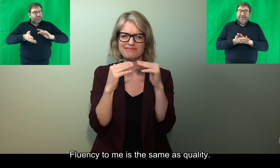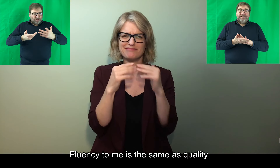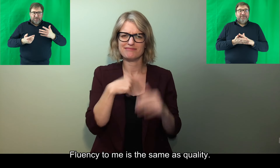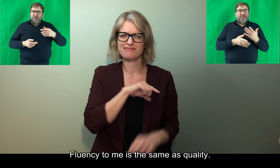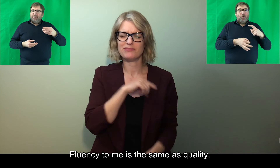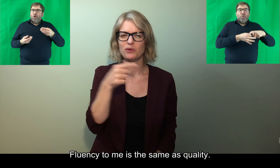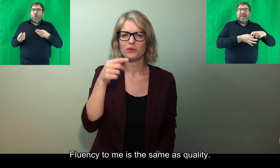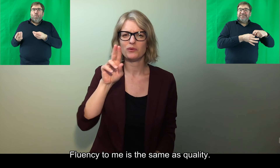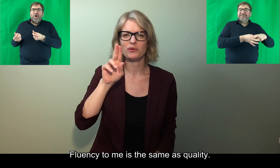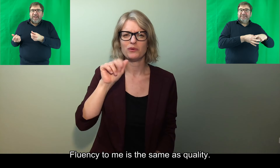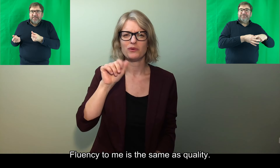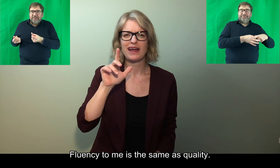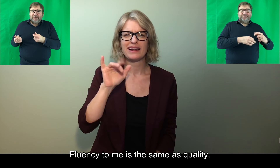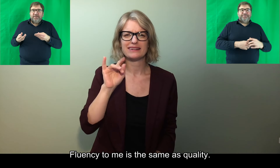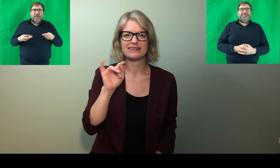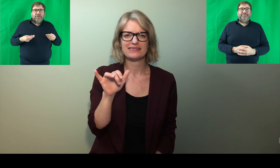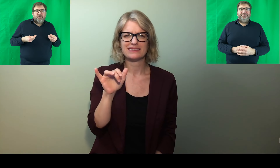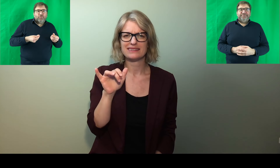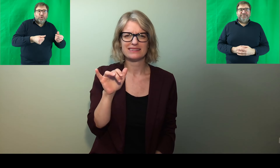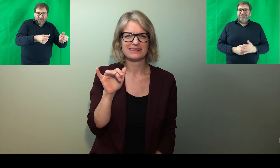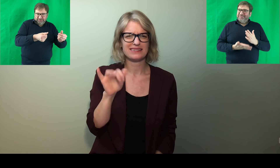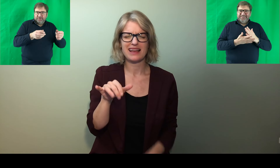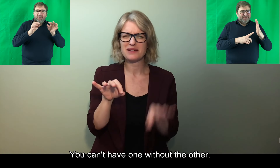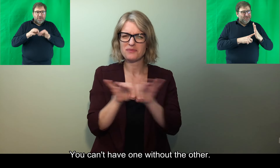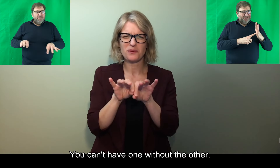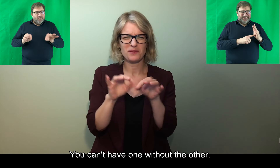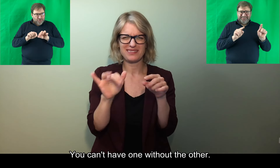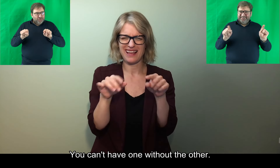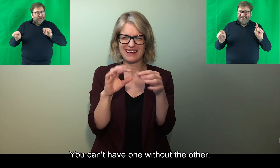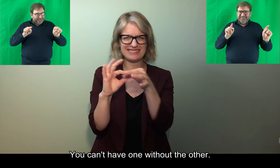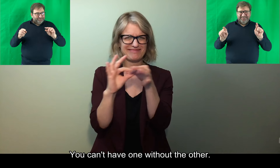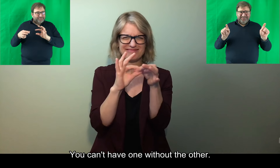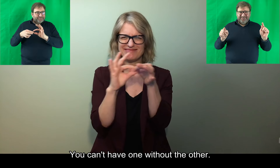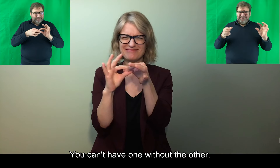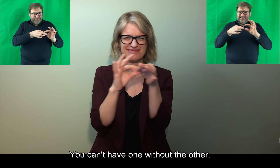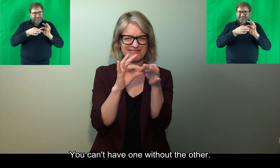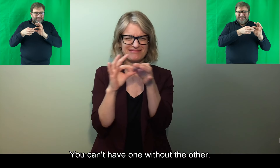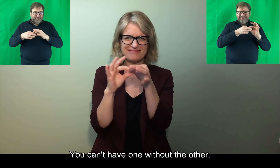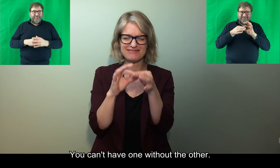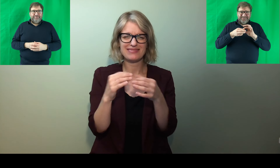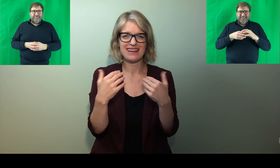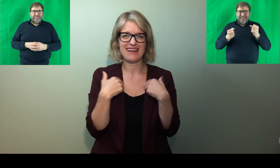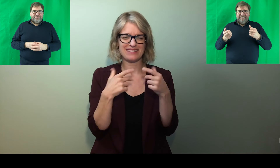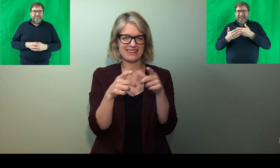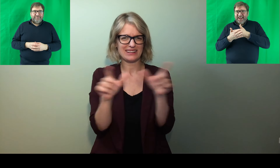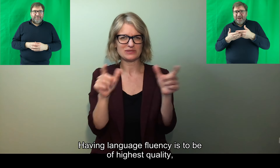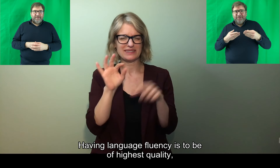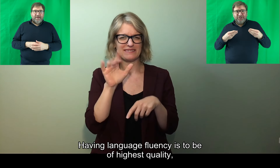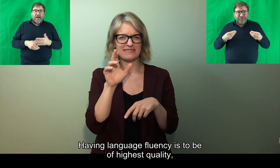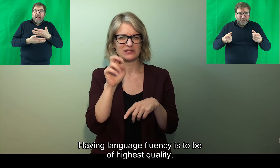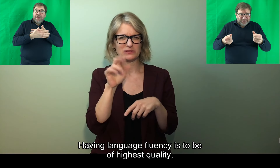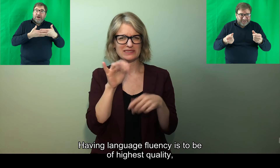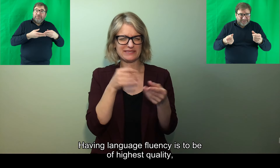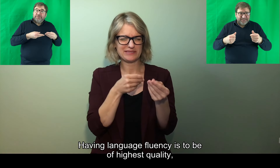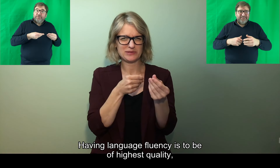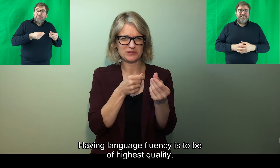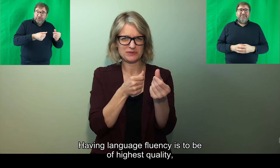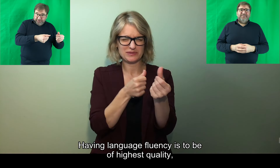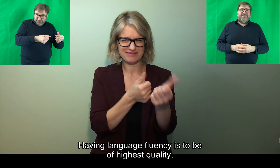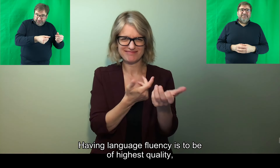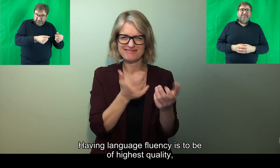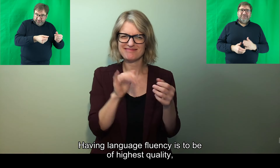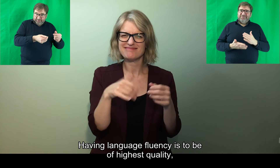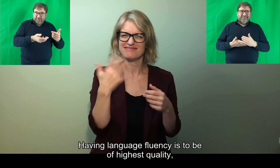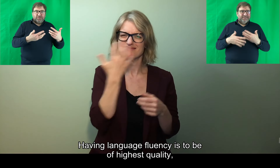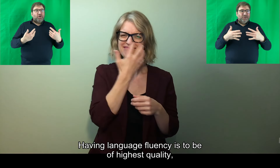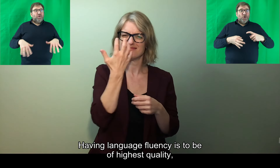to me is the same as quality. You can't have one without the other. Having language fluency is